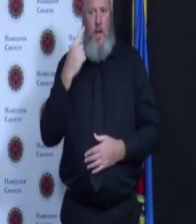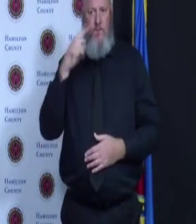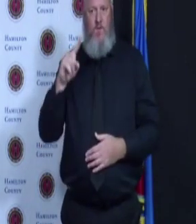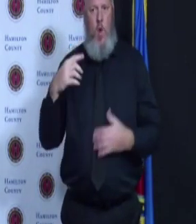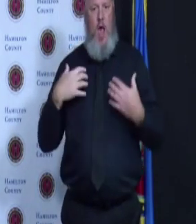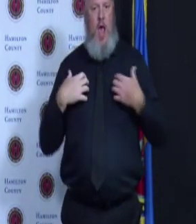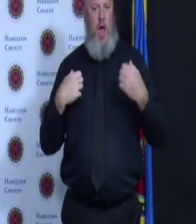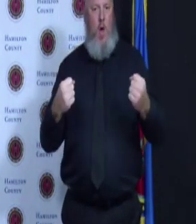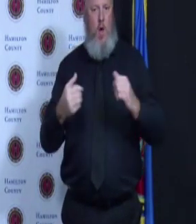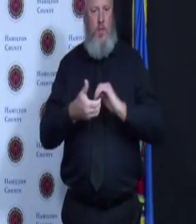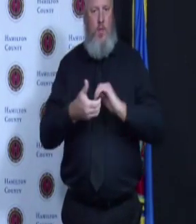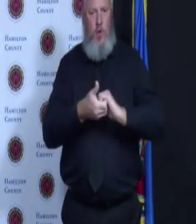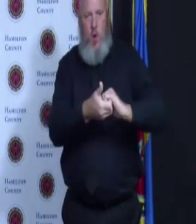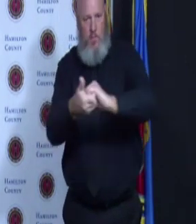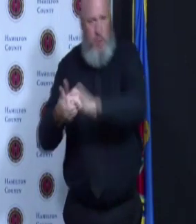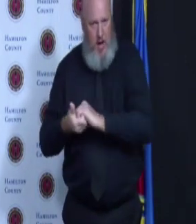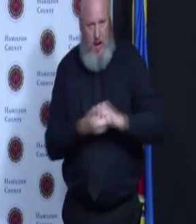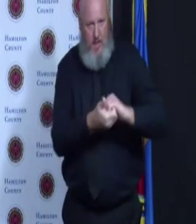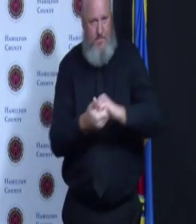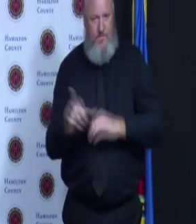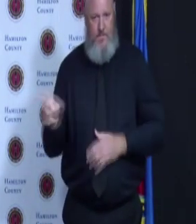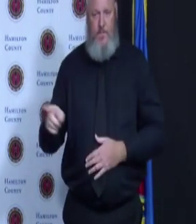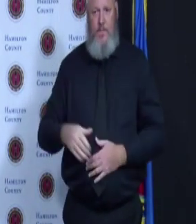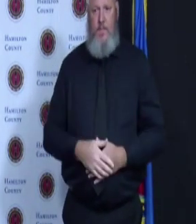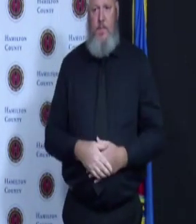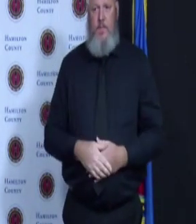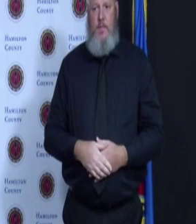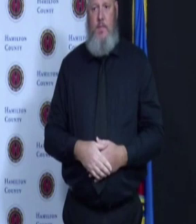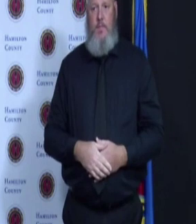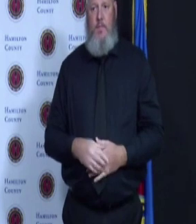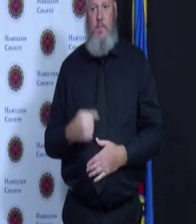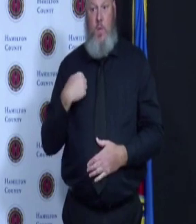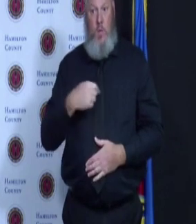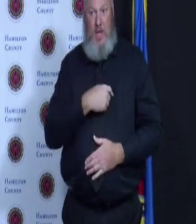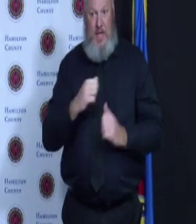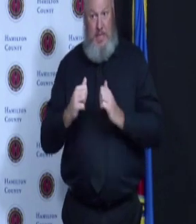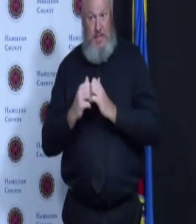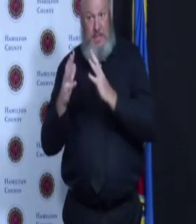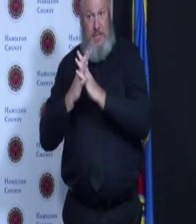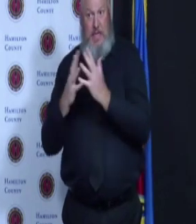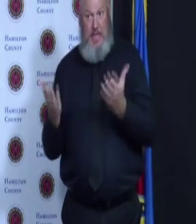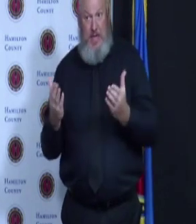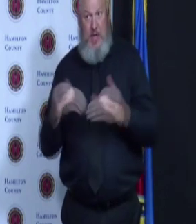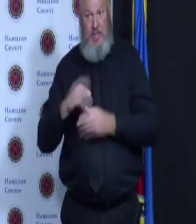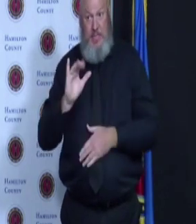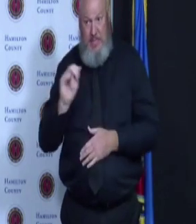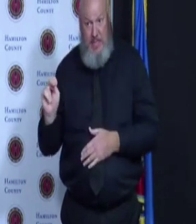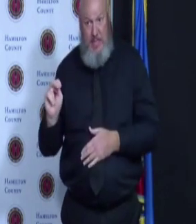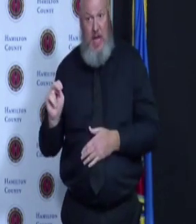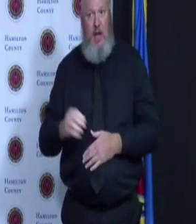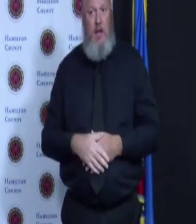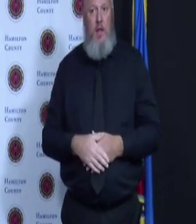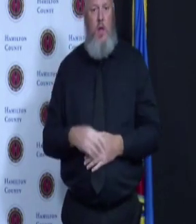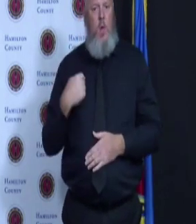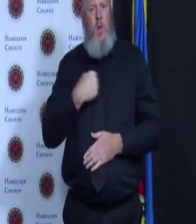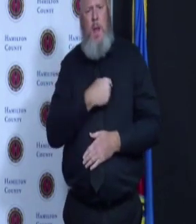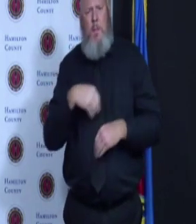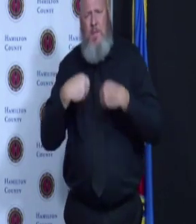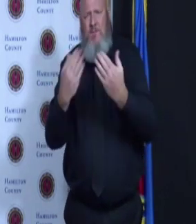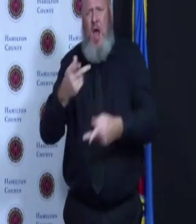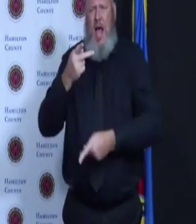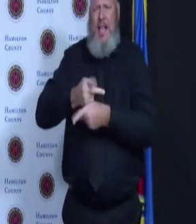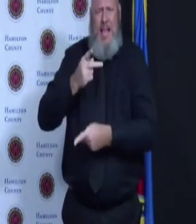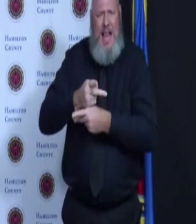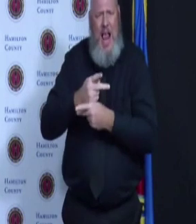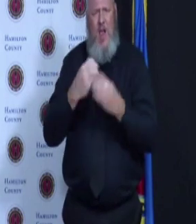in Cincinnati. We bring together those who provide care, pay for care, receive care, to find mutual solutions